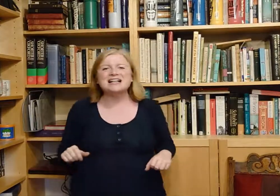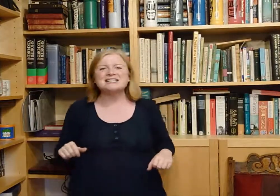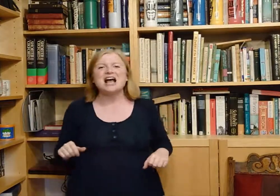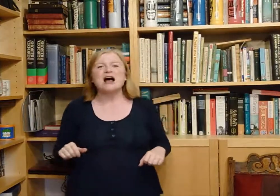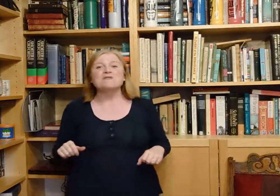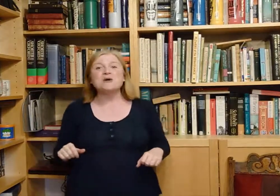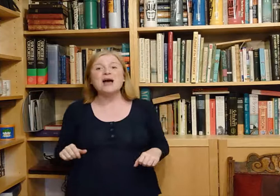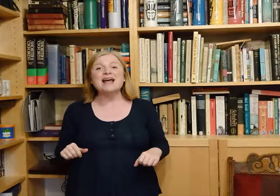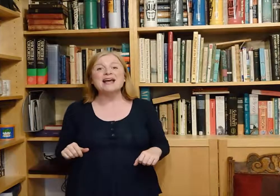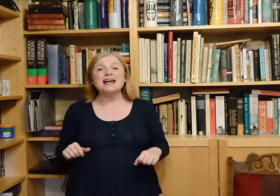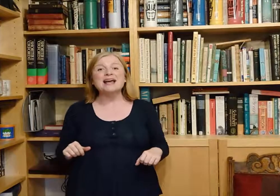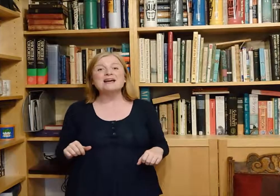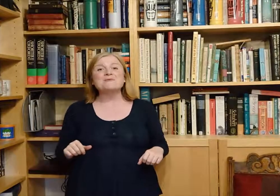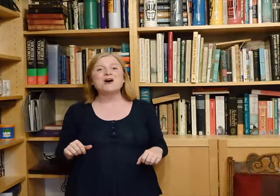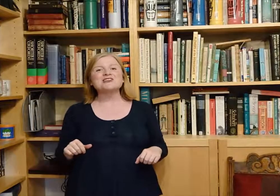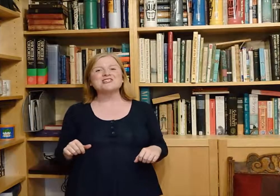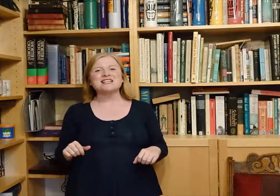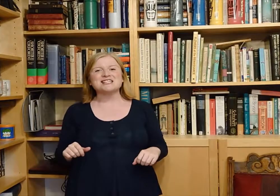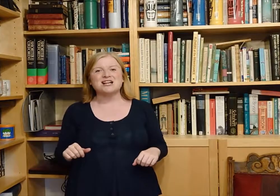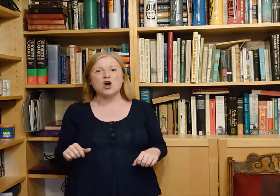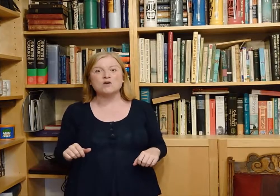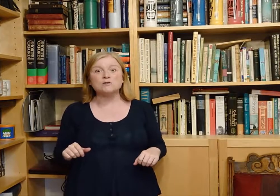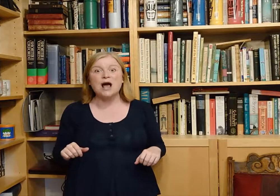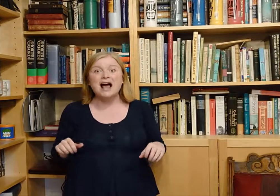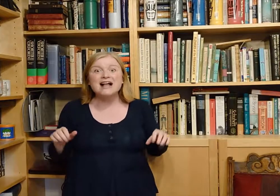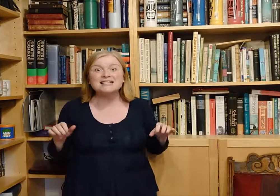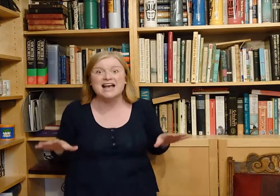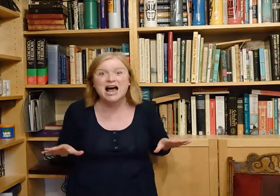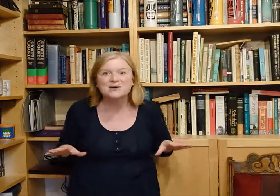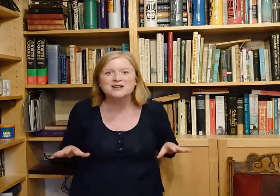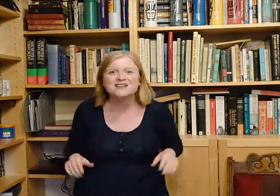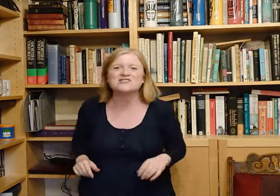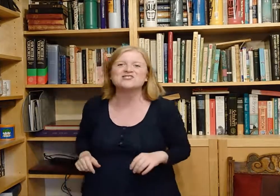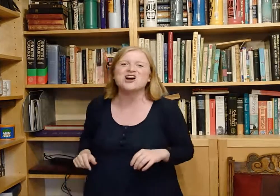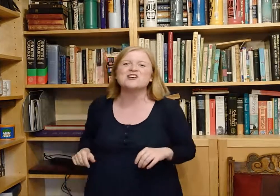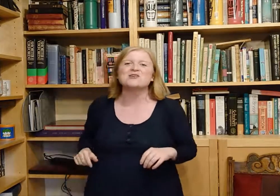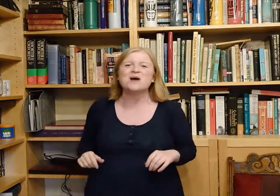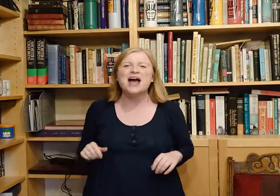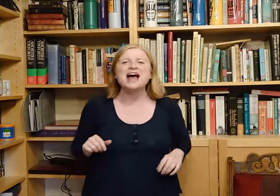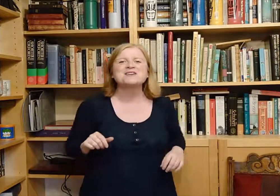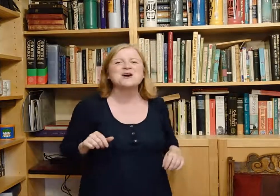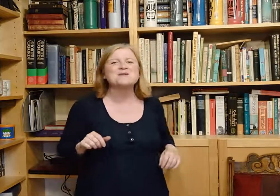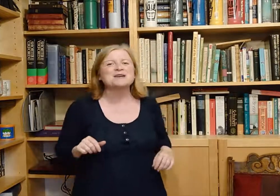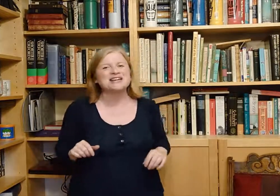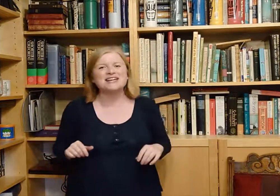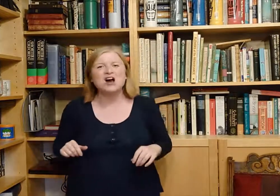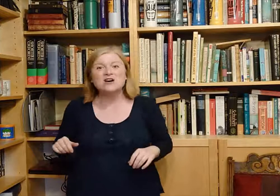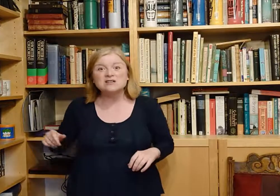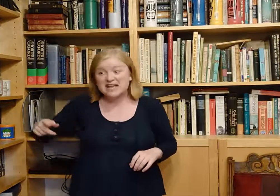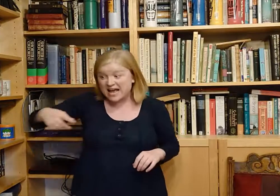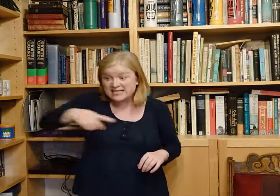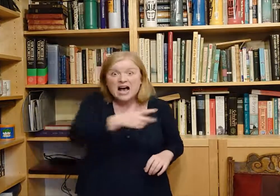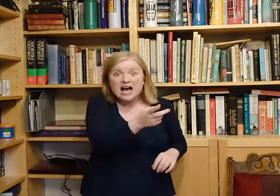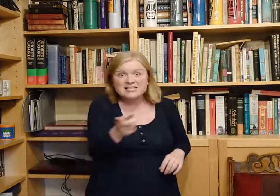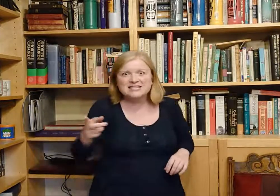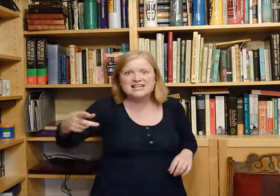That's the way he washes his clothes. Well, down in the jungle where nobody goes, there's a